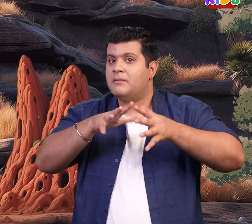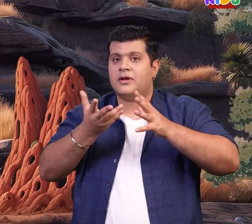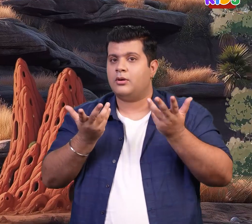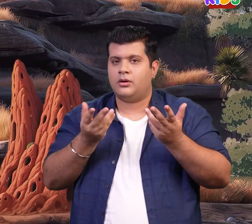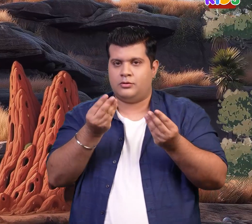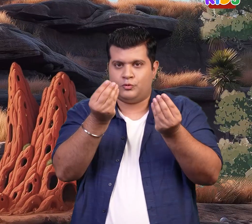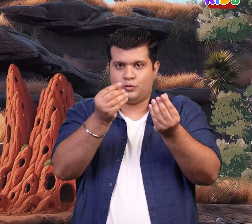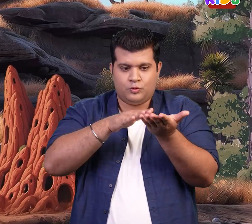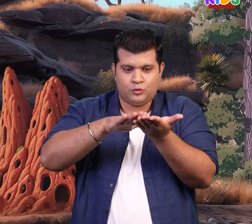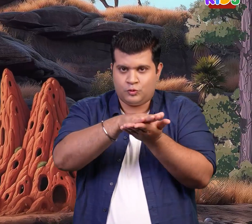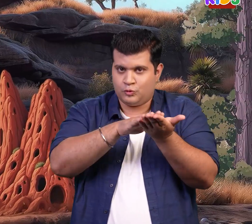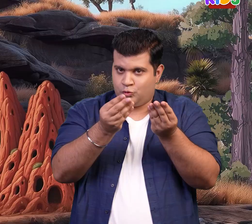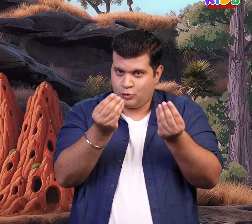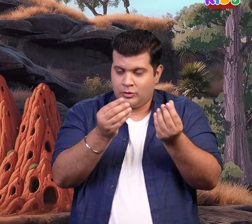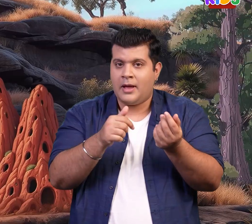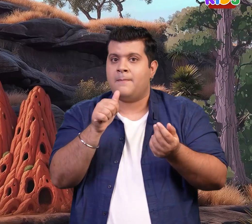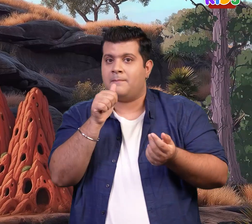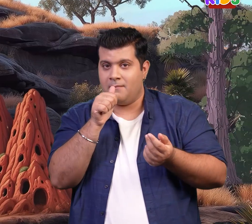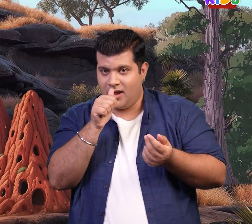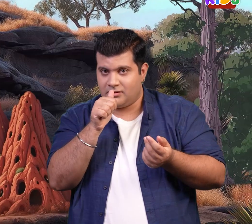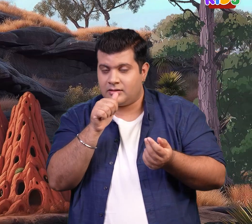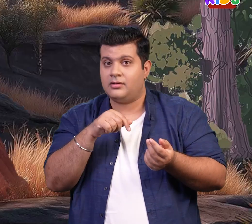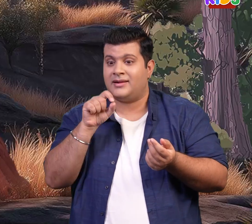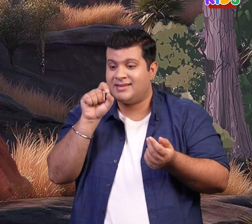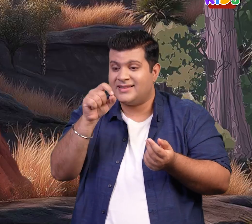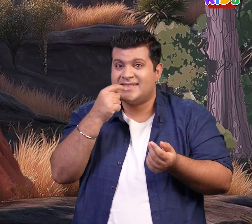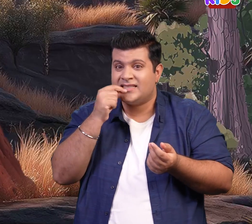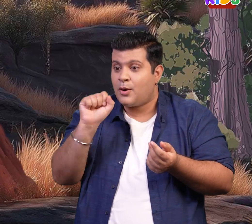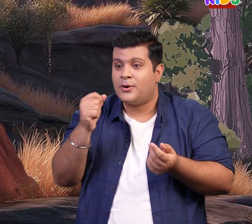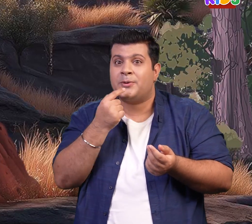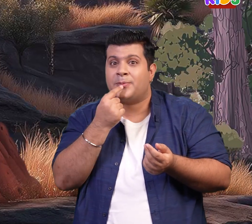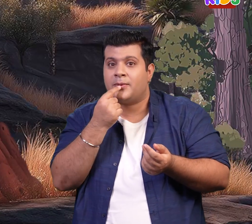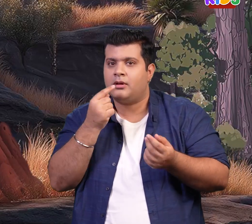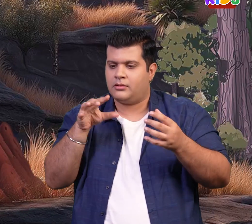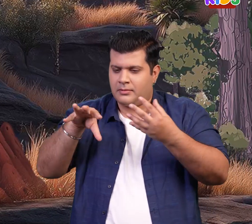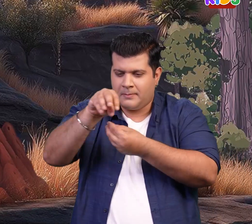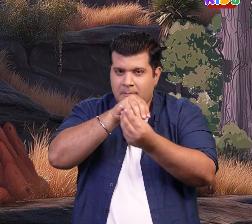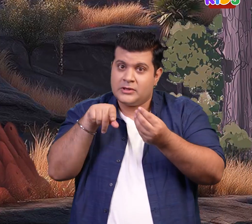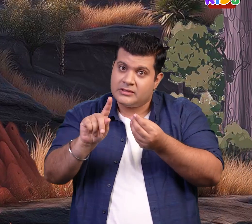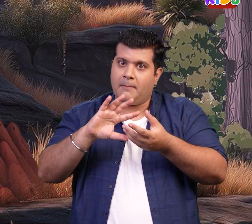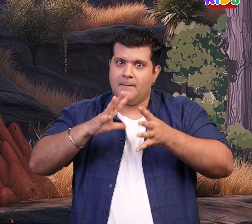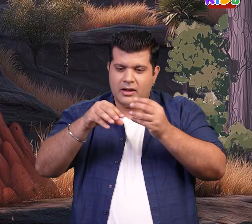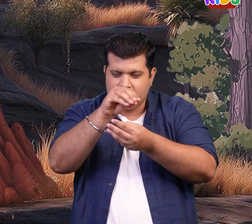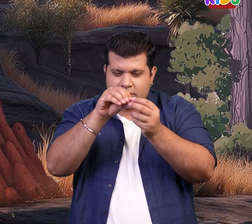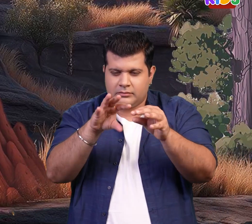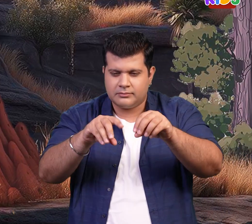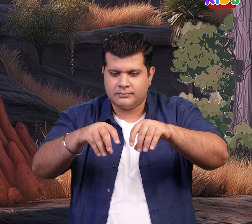The termites use the soil, the water, and their own saliva to make the towers.